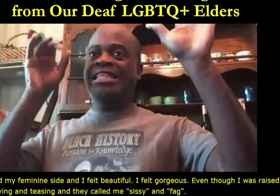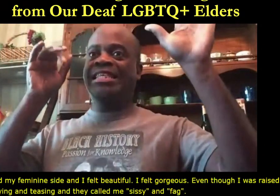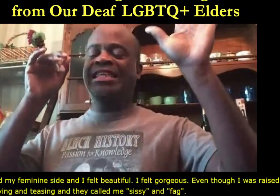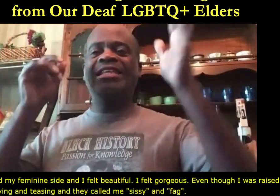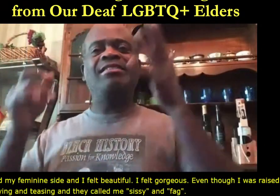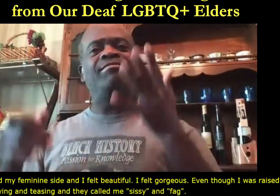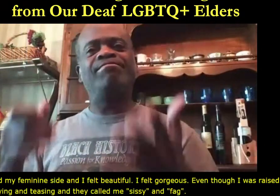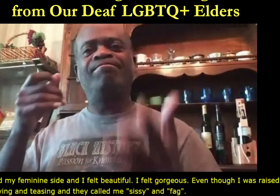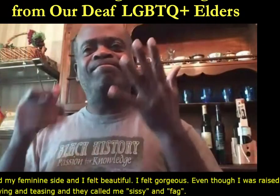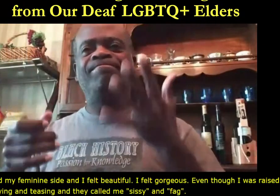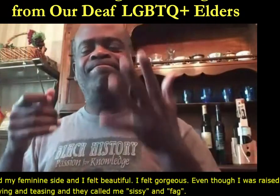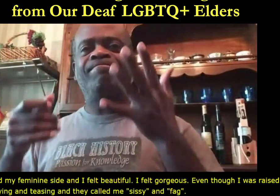myself